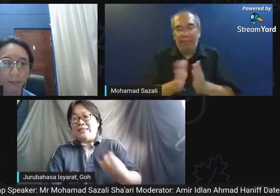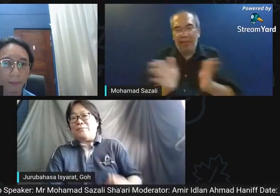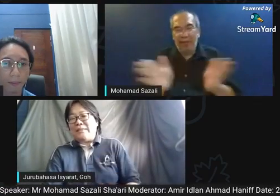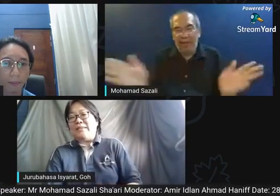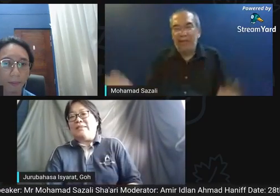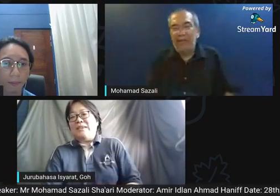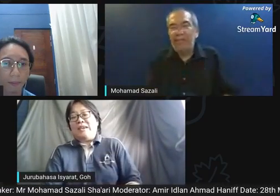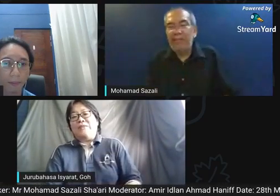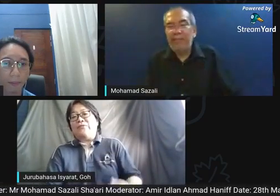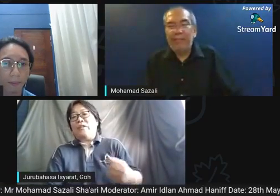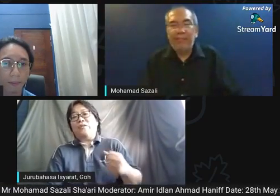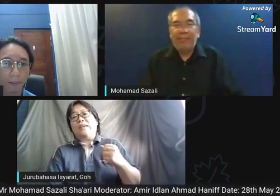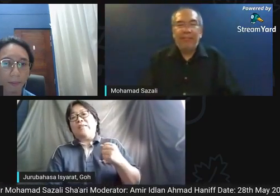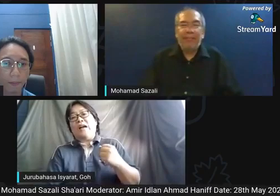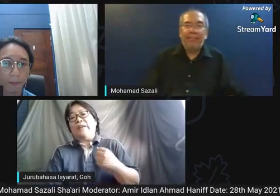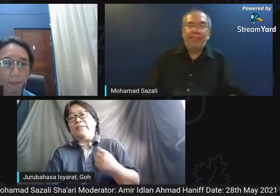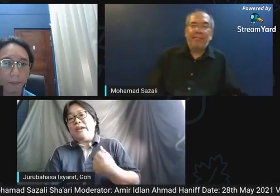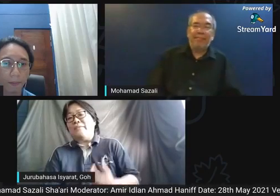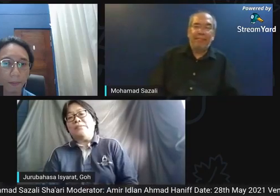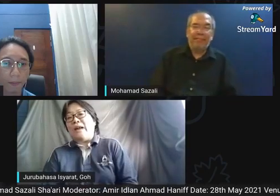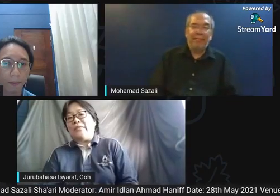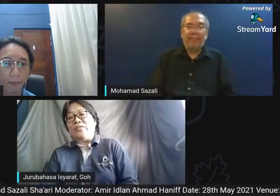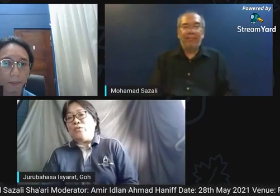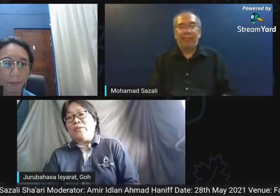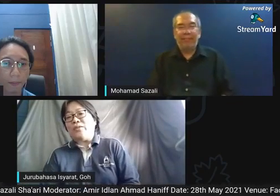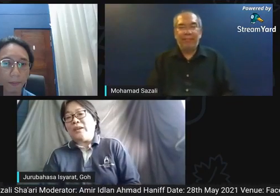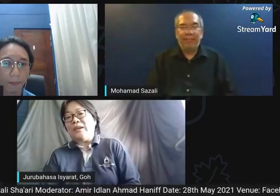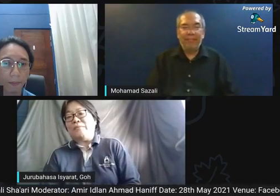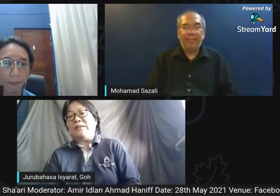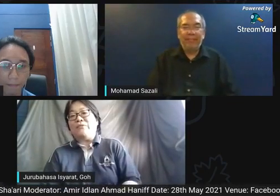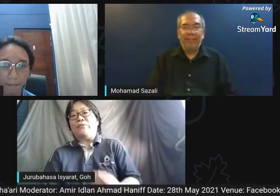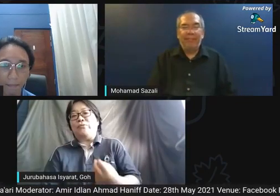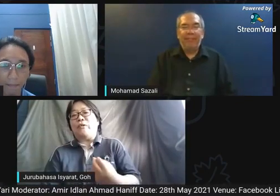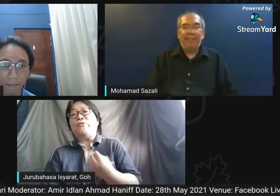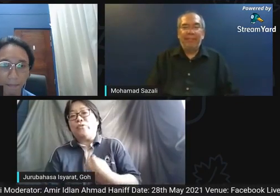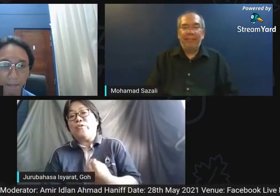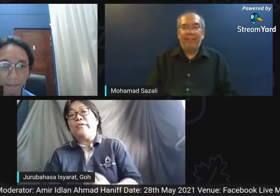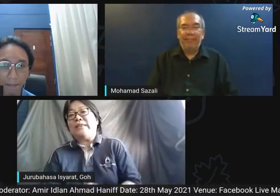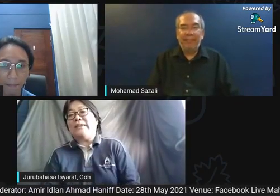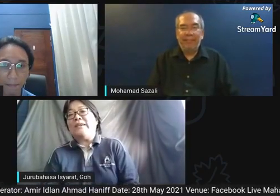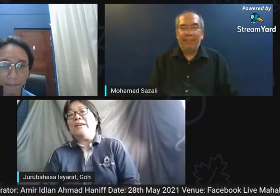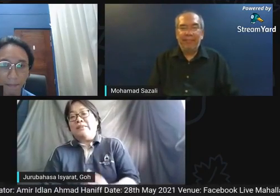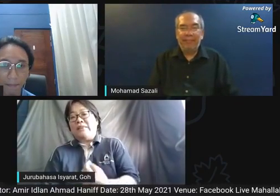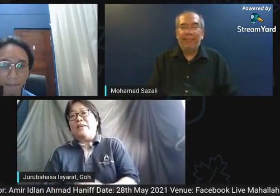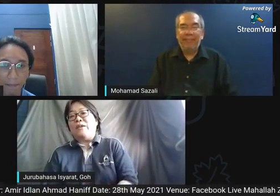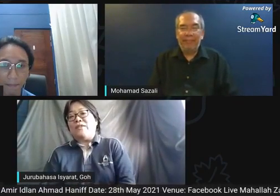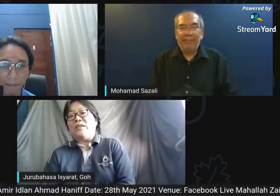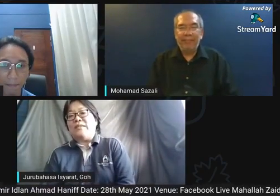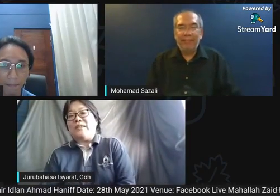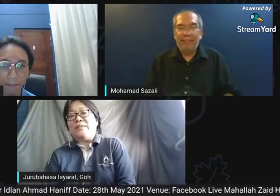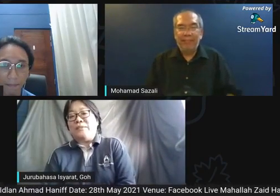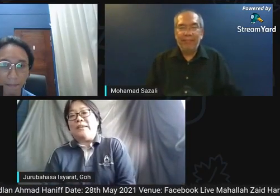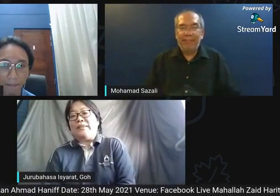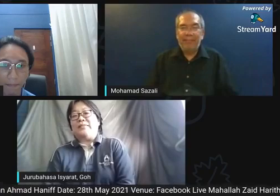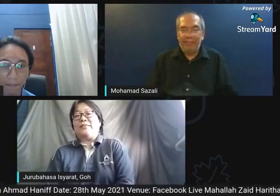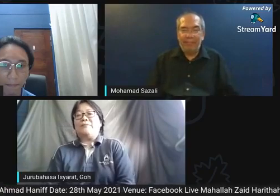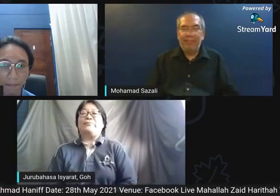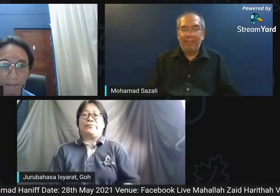understand the meaning. If no, they are not able to utter the words, it's okay. But if from true reading, they will actually understand the